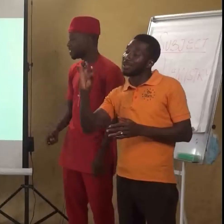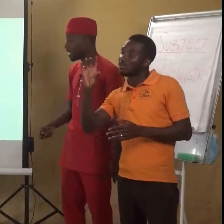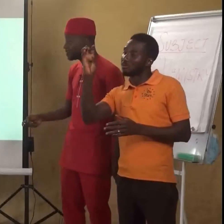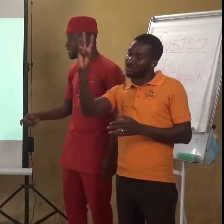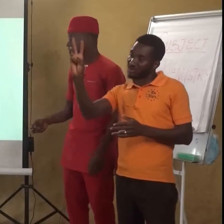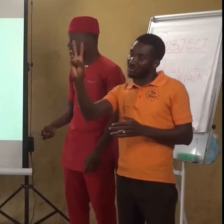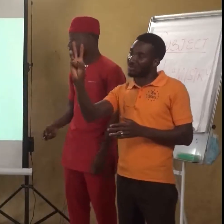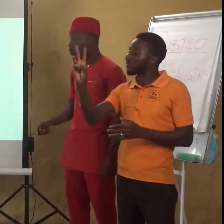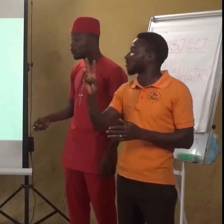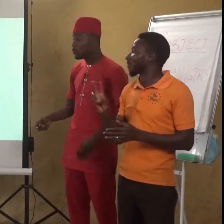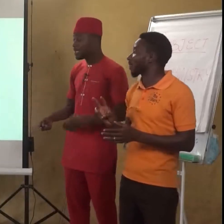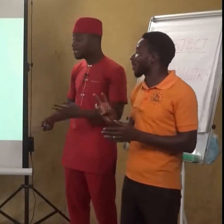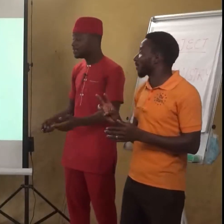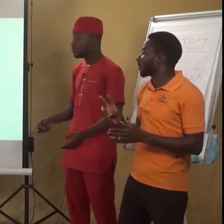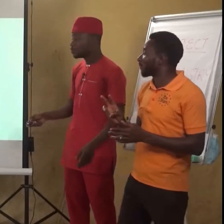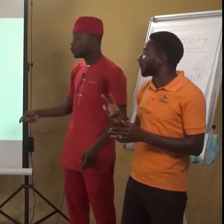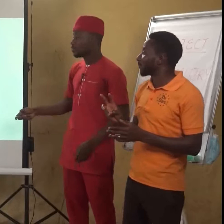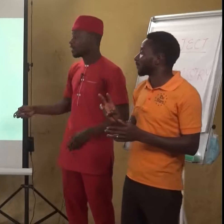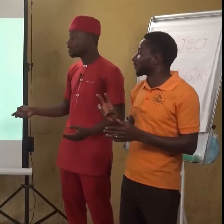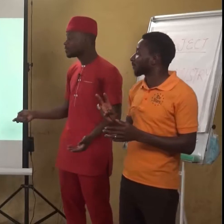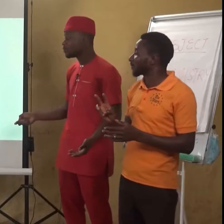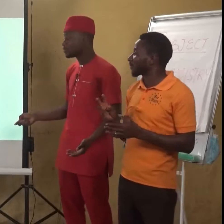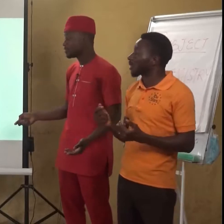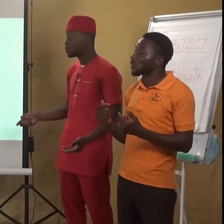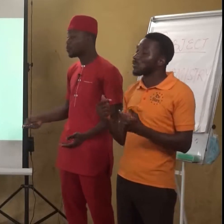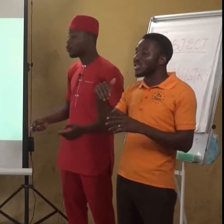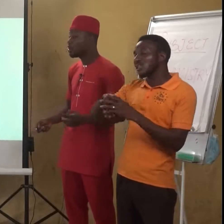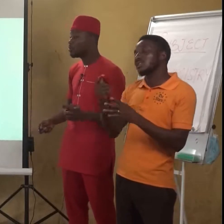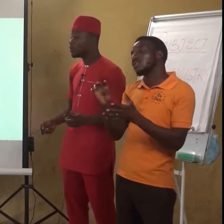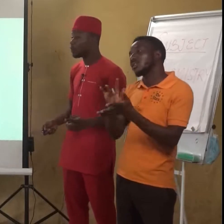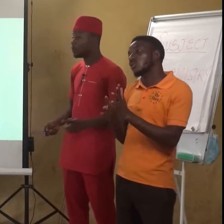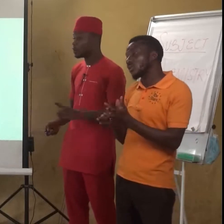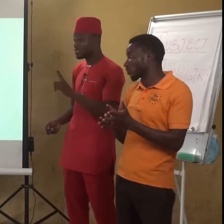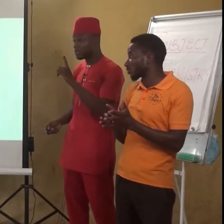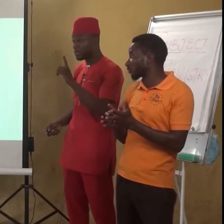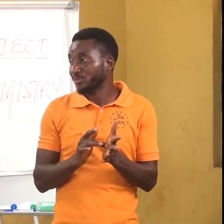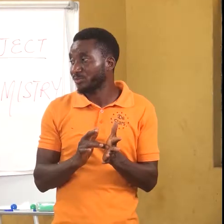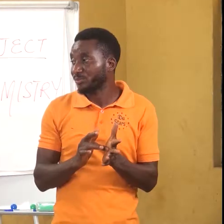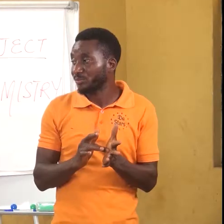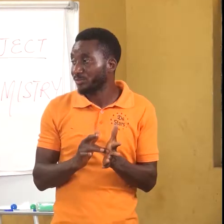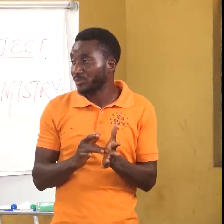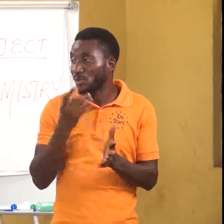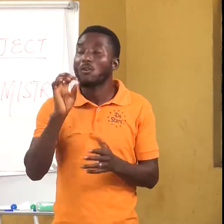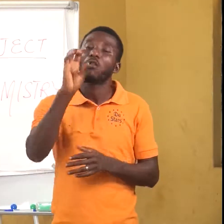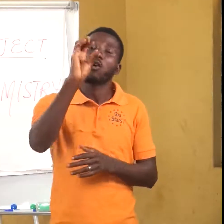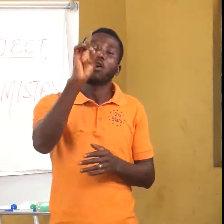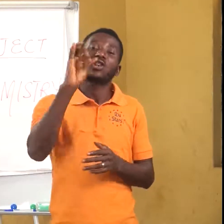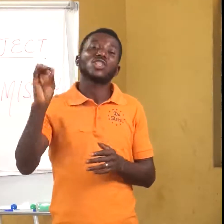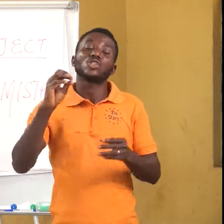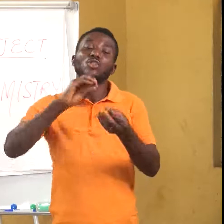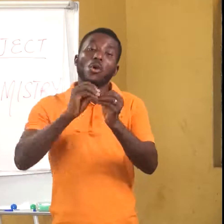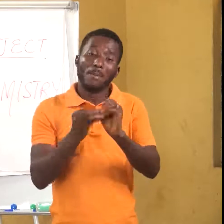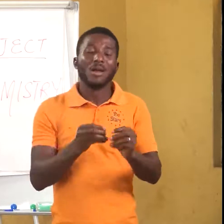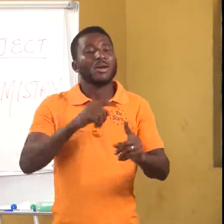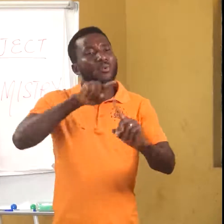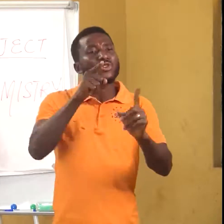6. Having said that, I'll go quickly to calculation of oxidation number or naming of compound, which is very important. When you are able to